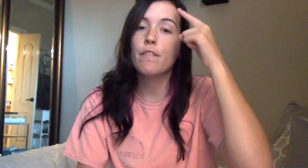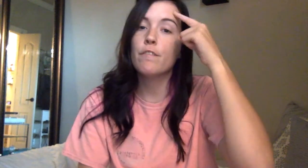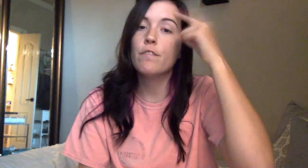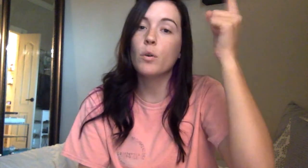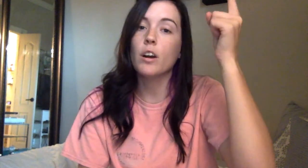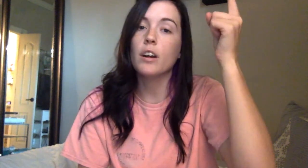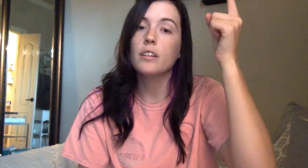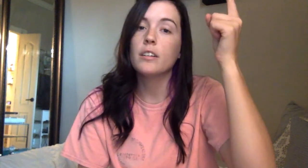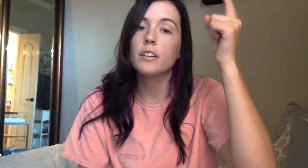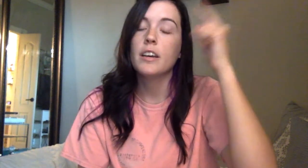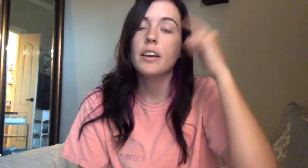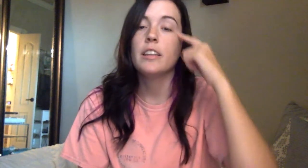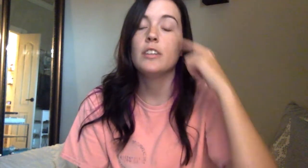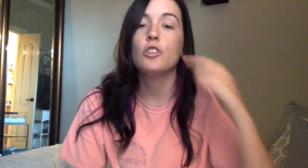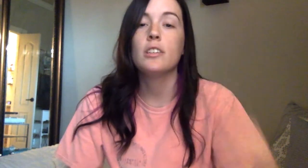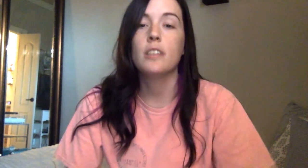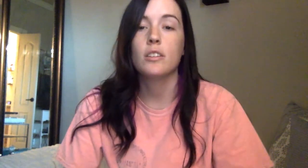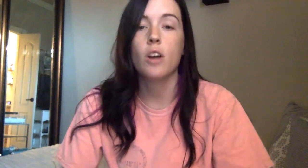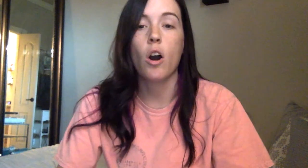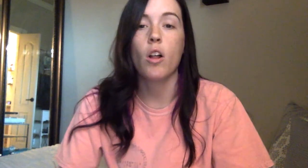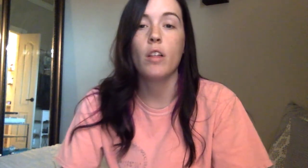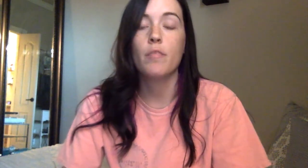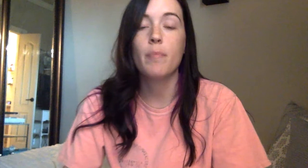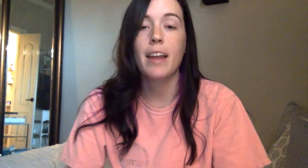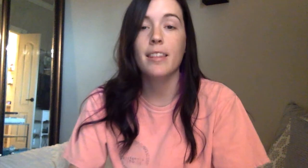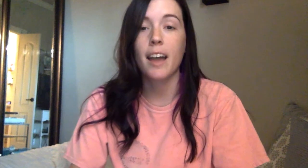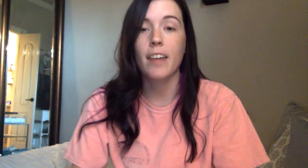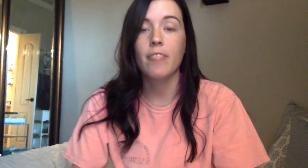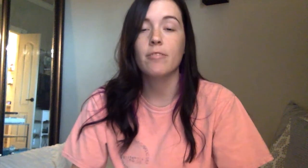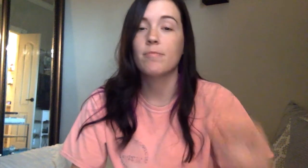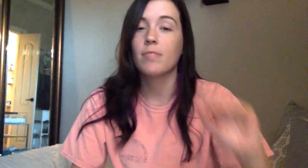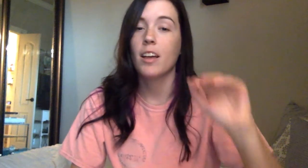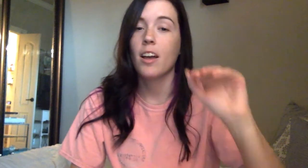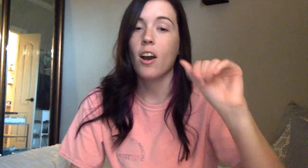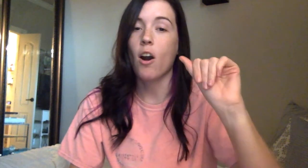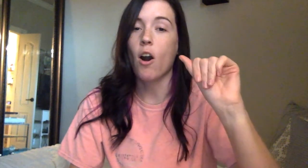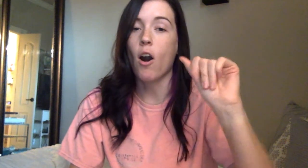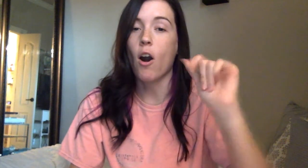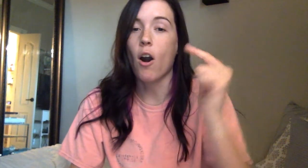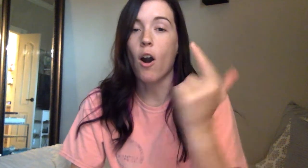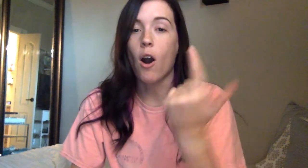for. And then she says, all of my life.